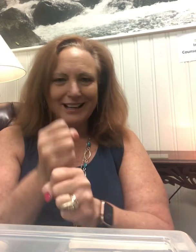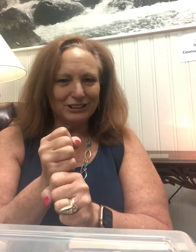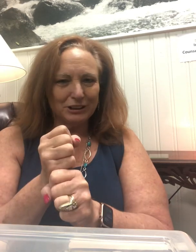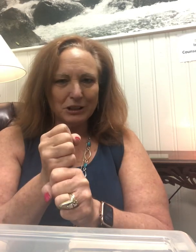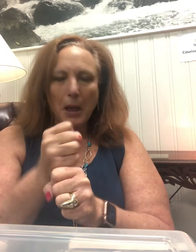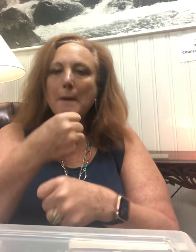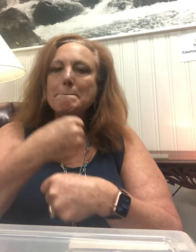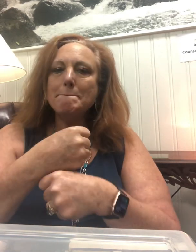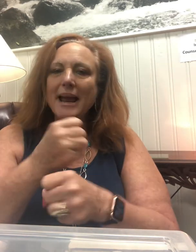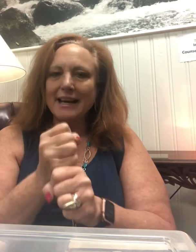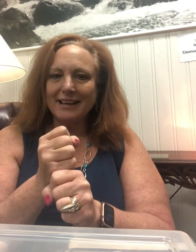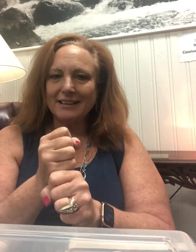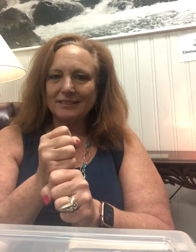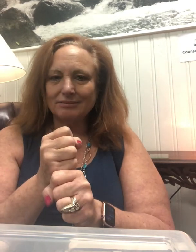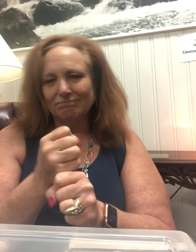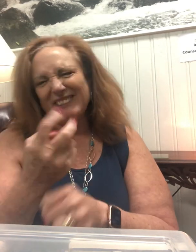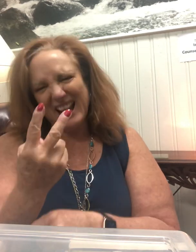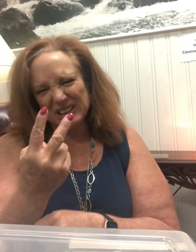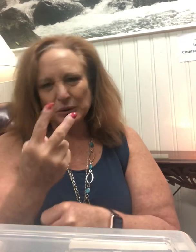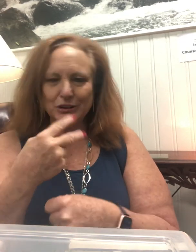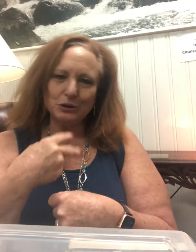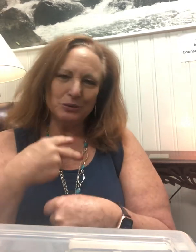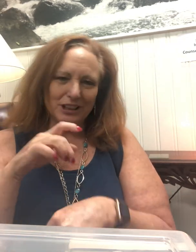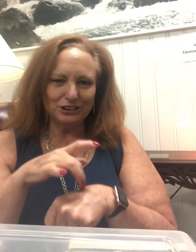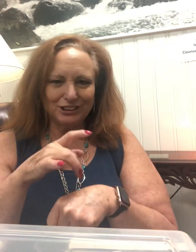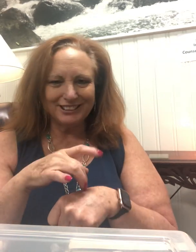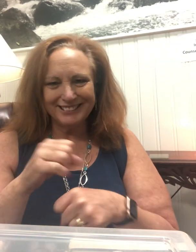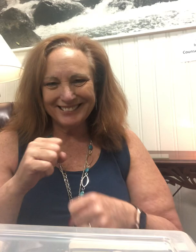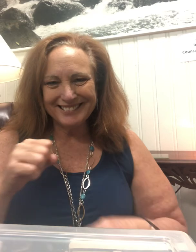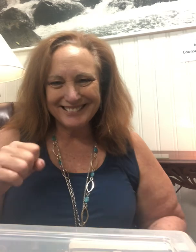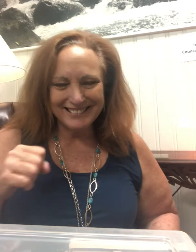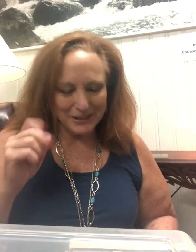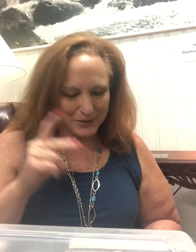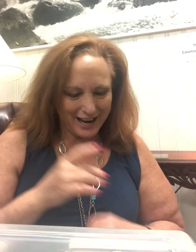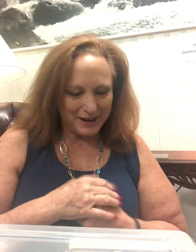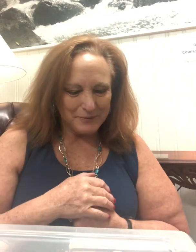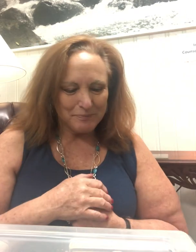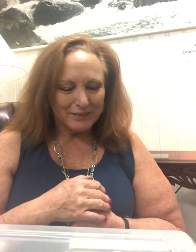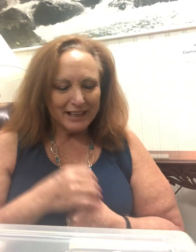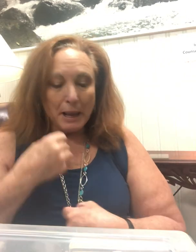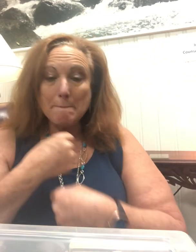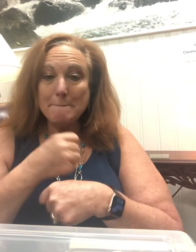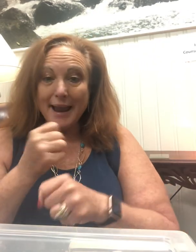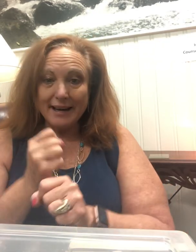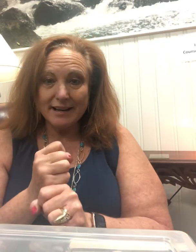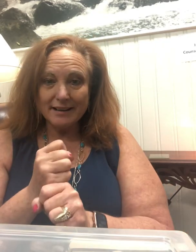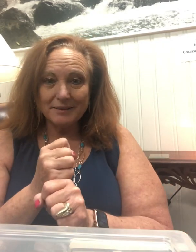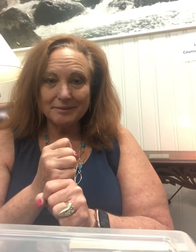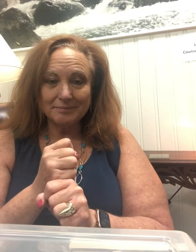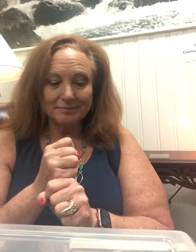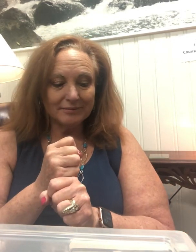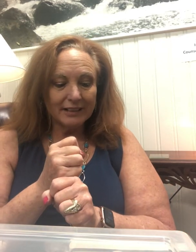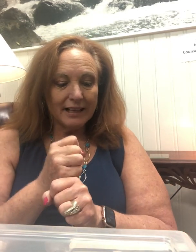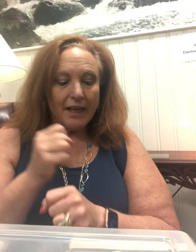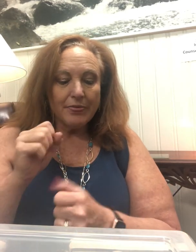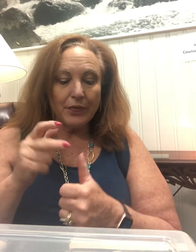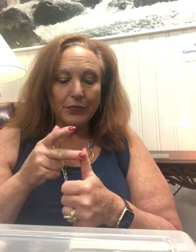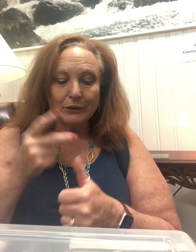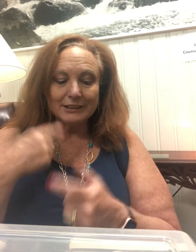touch. Make. Actually, two touches. Okay. Make. The third